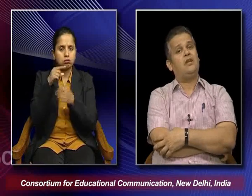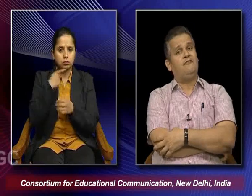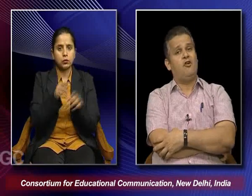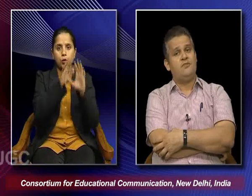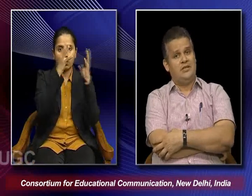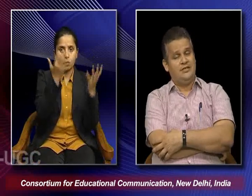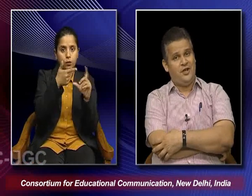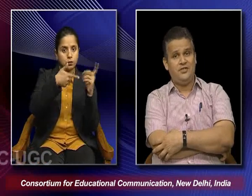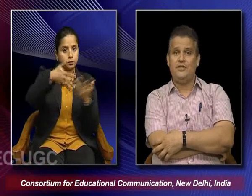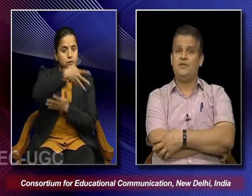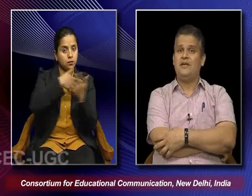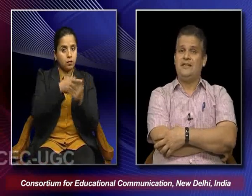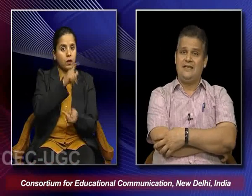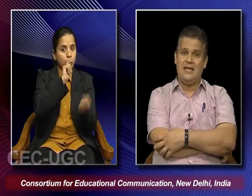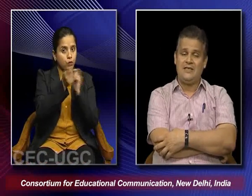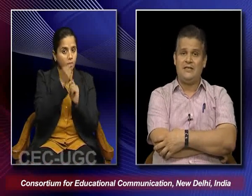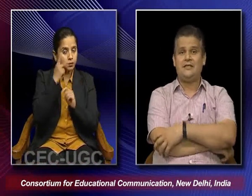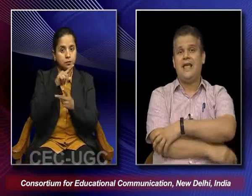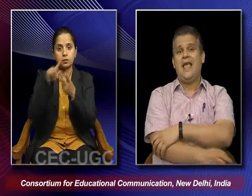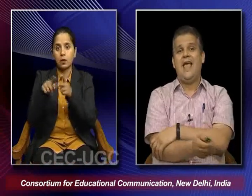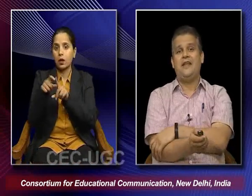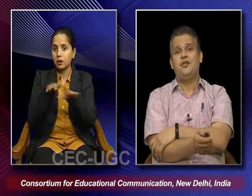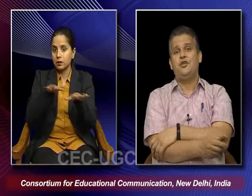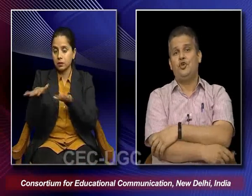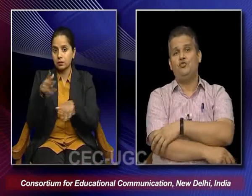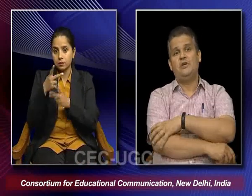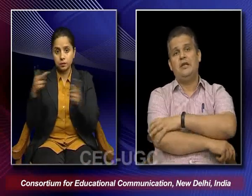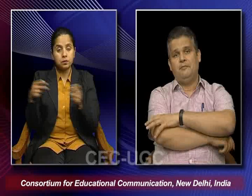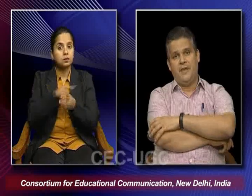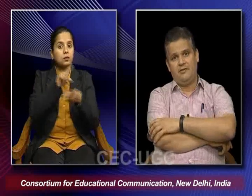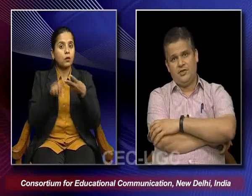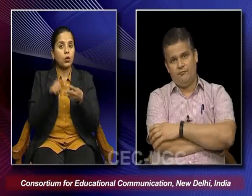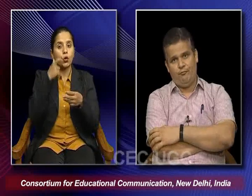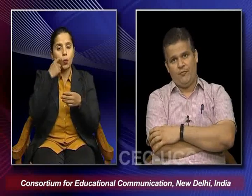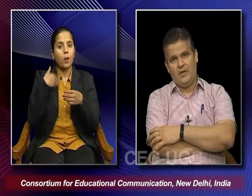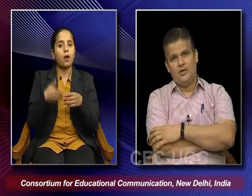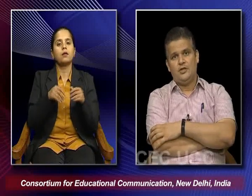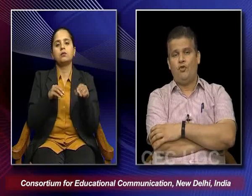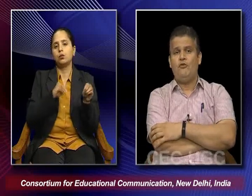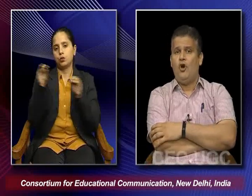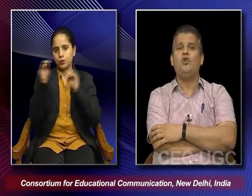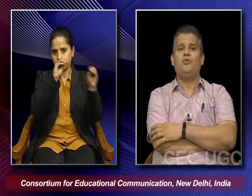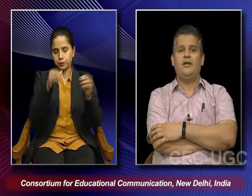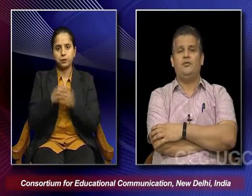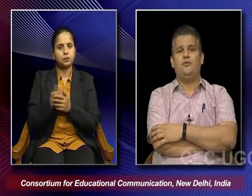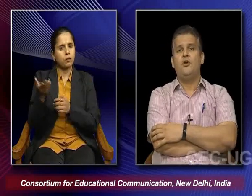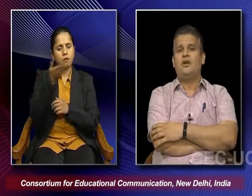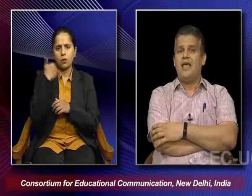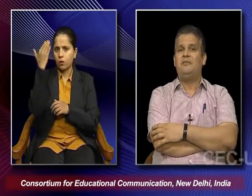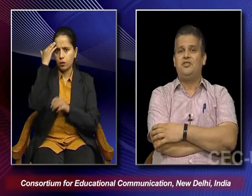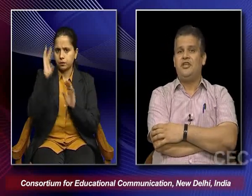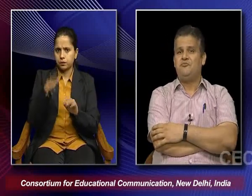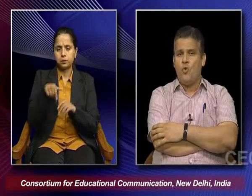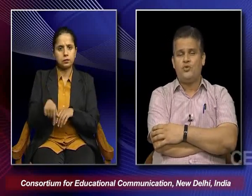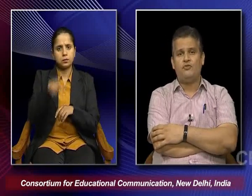global environmental changes, disasters and human migration. So we all know that